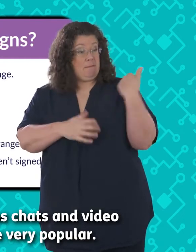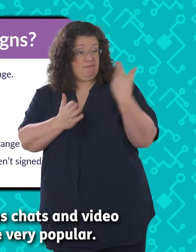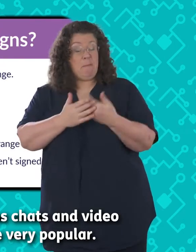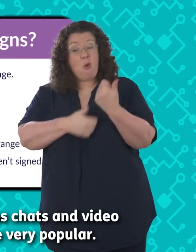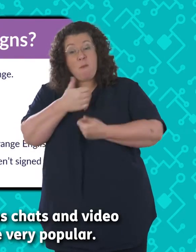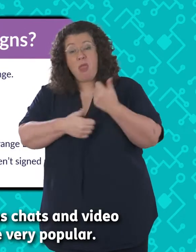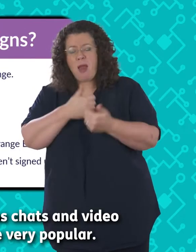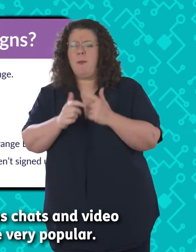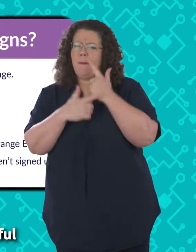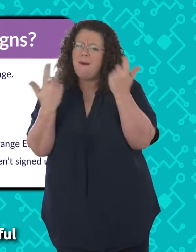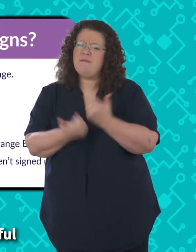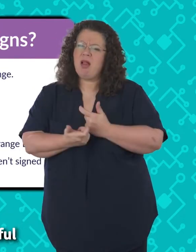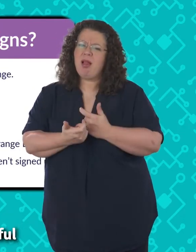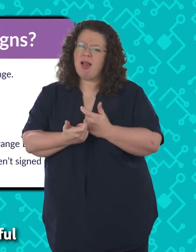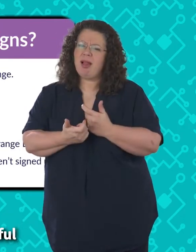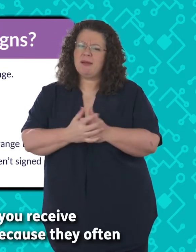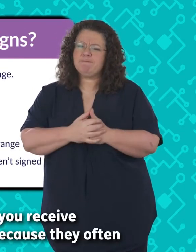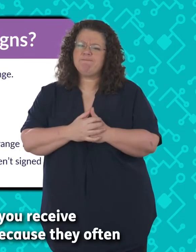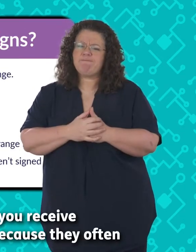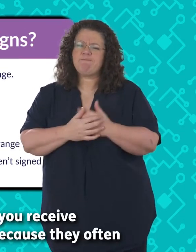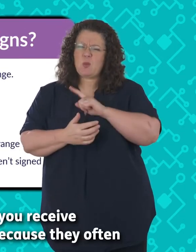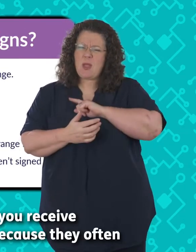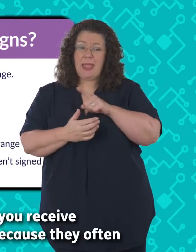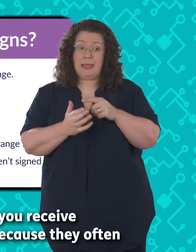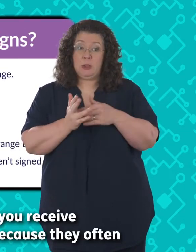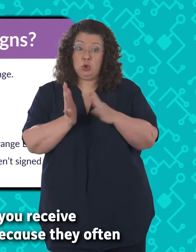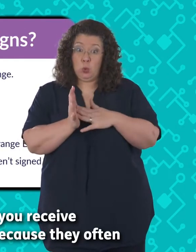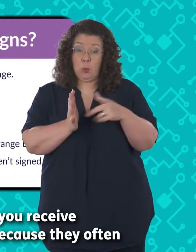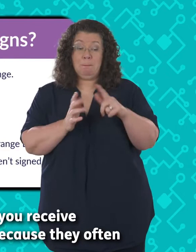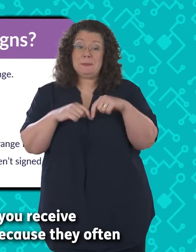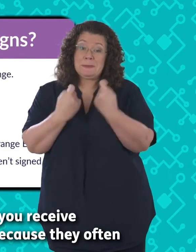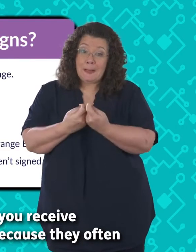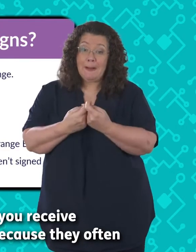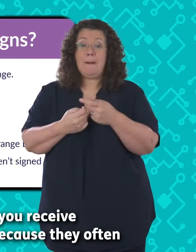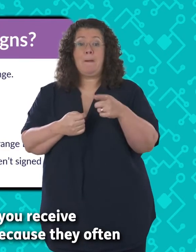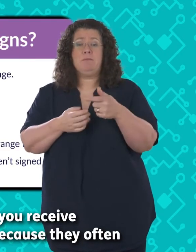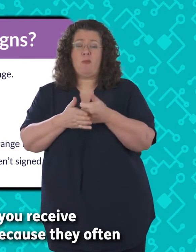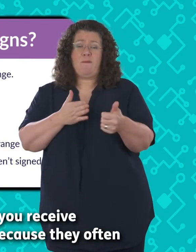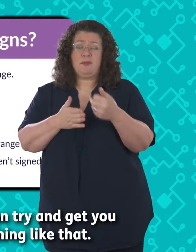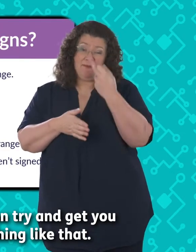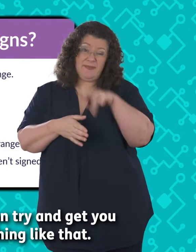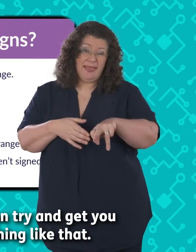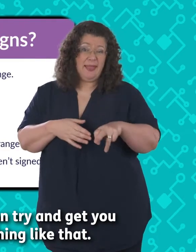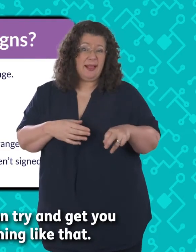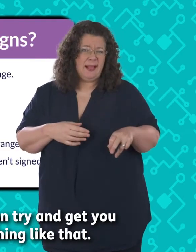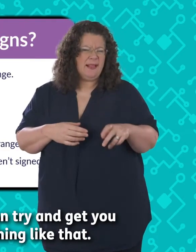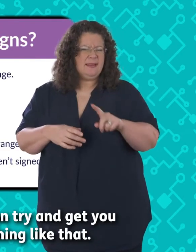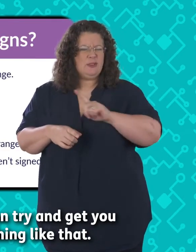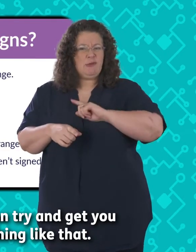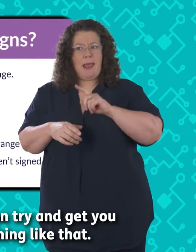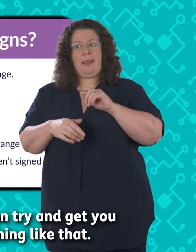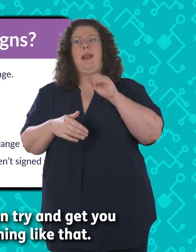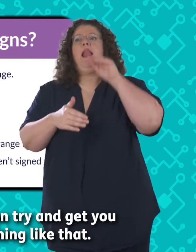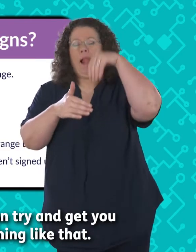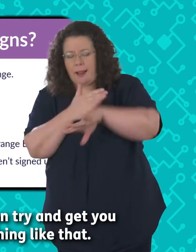popular. Be careful of any email you receive from Zoom or Teams, because the fake ones will often try and get